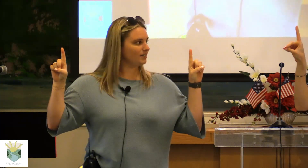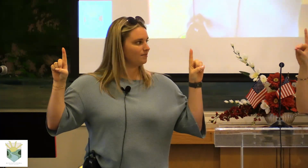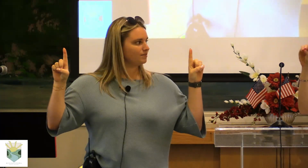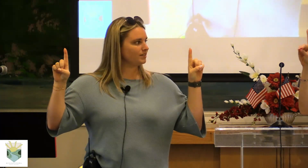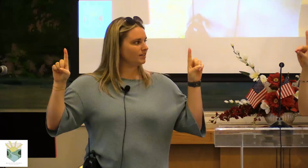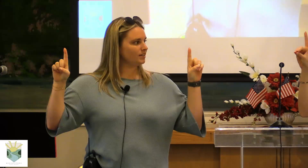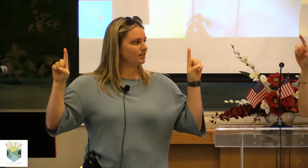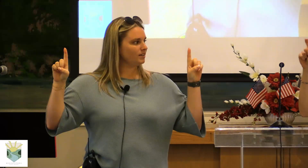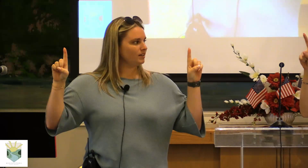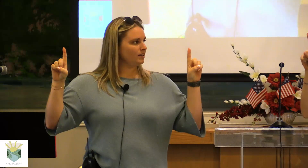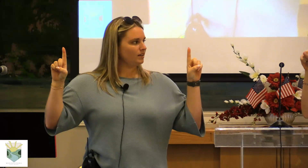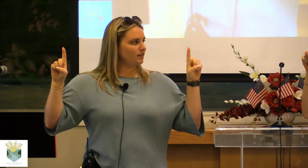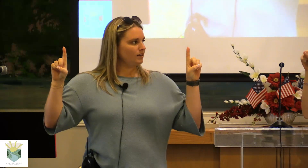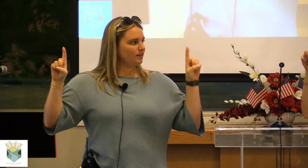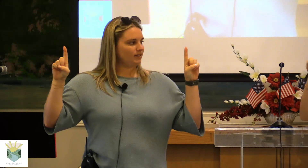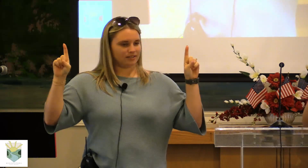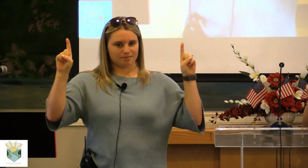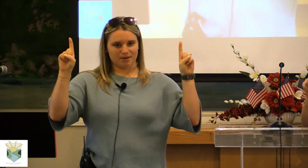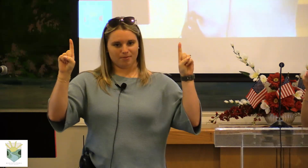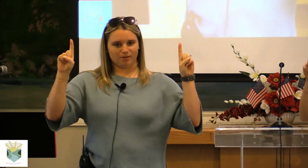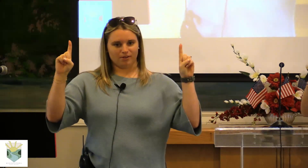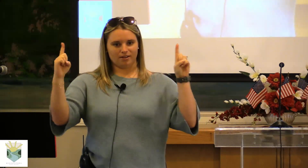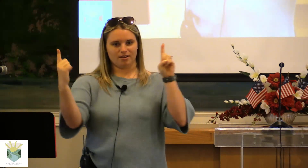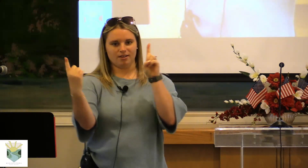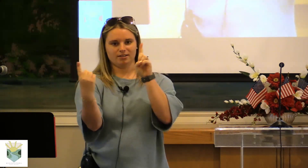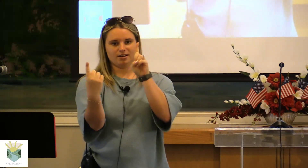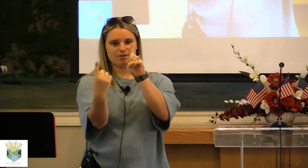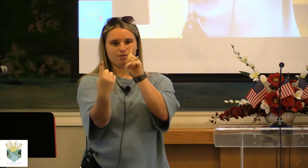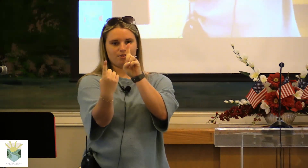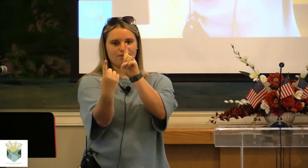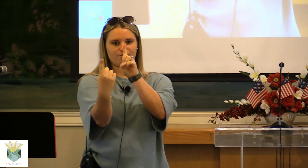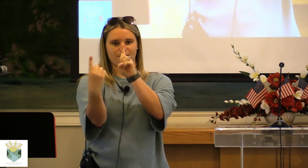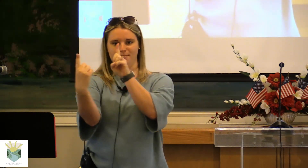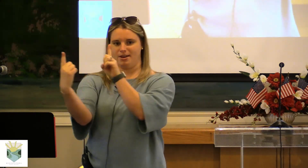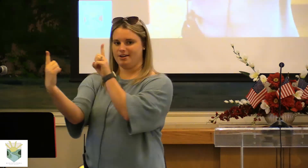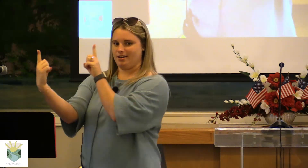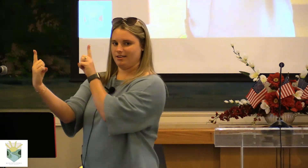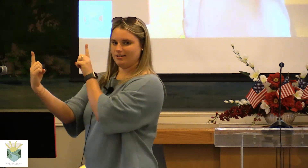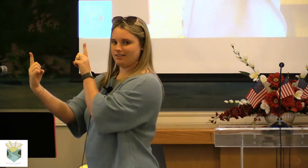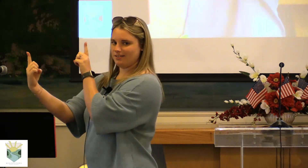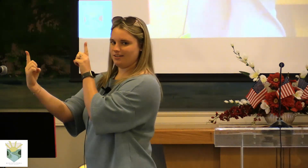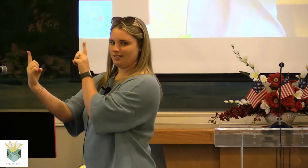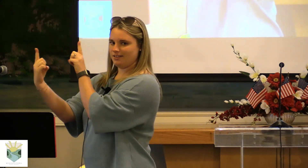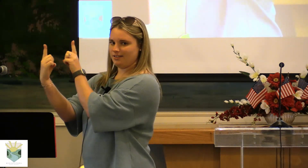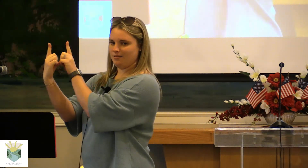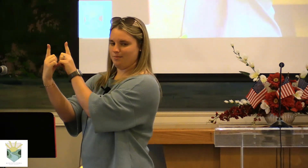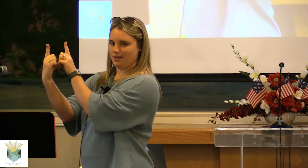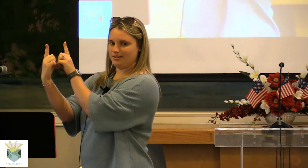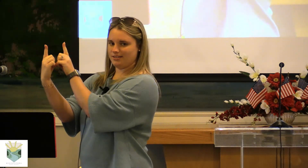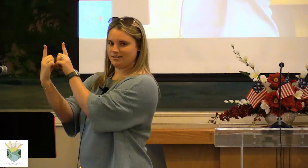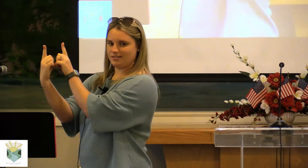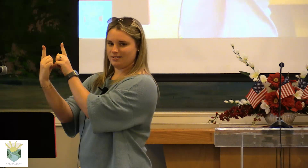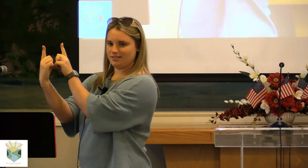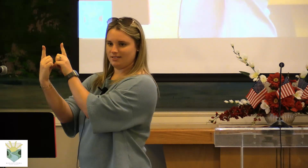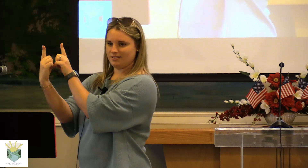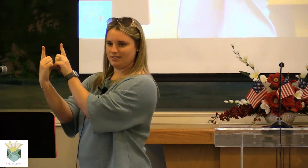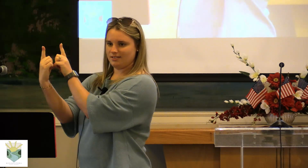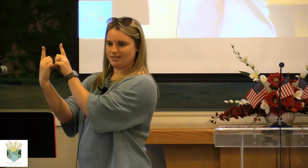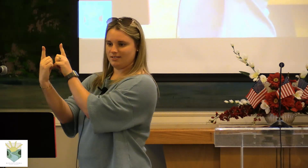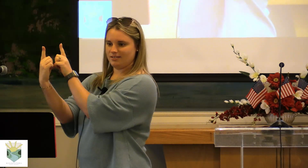This is D, and this is people. Yes, people. So if they're meeting, meet.